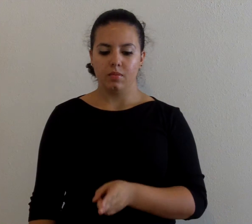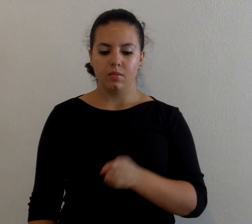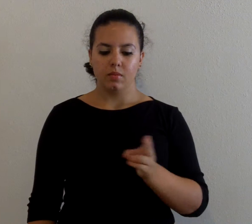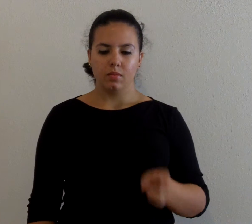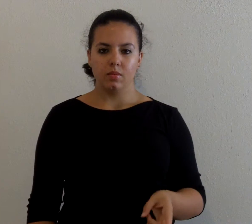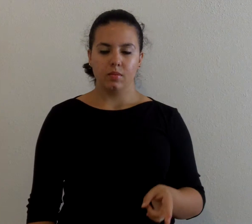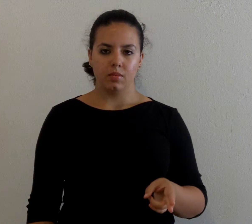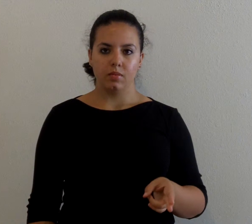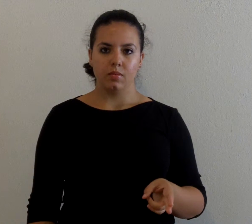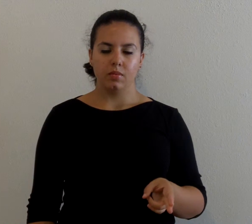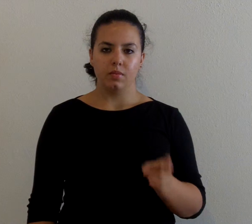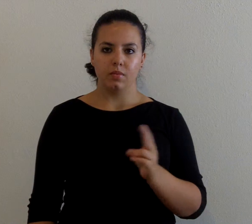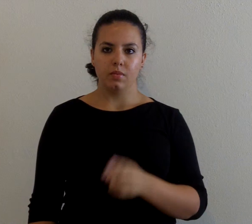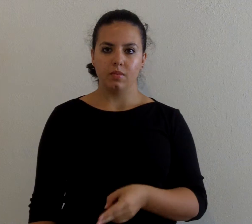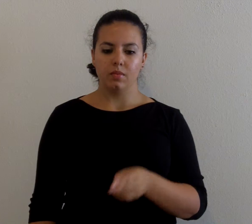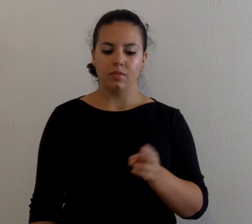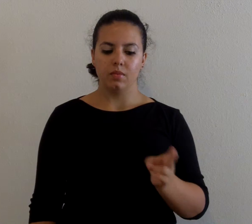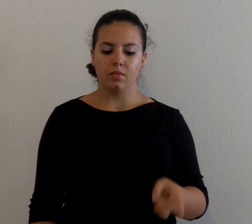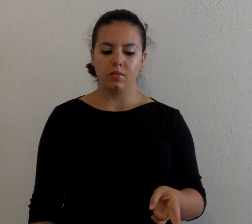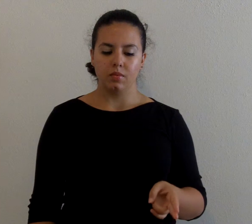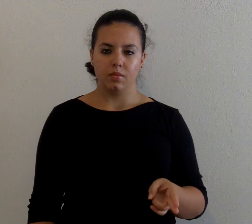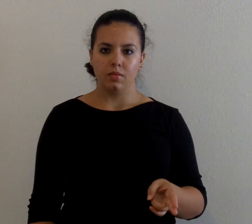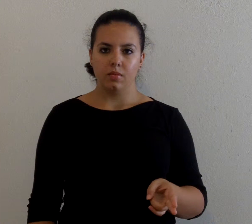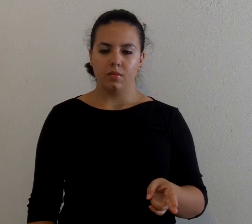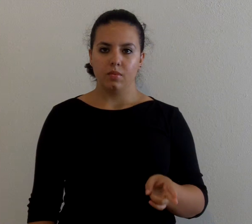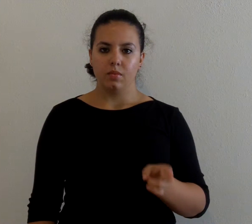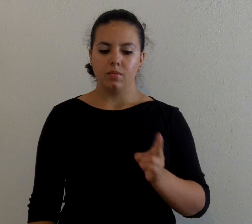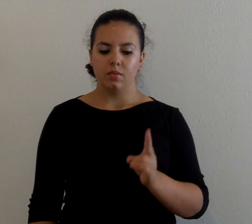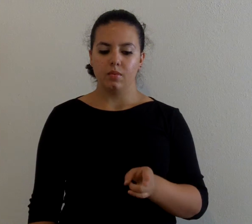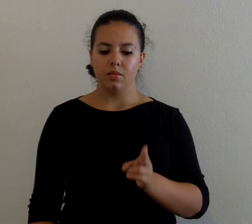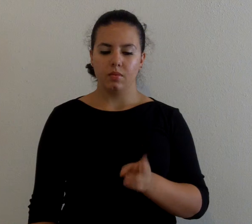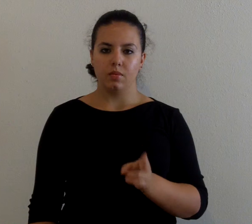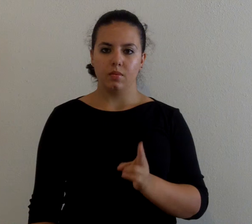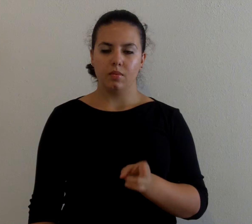of hearing. There's a little bit of a movement with it. History is just history.